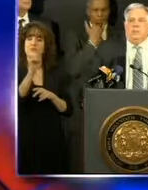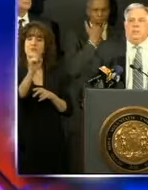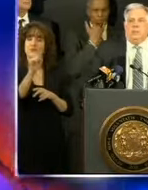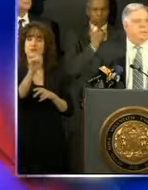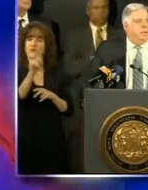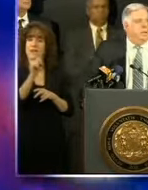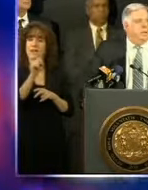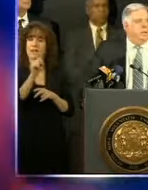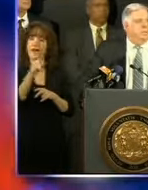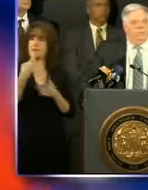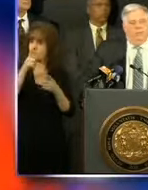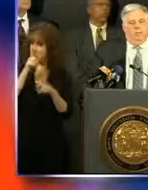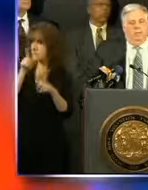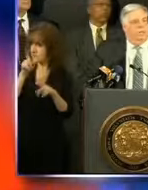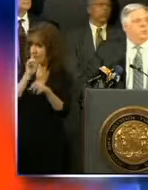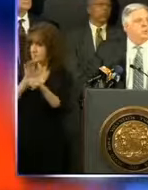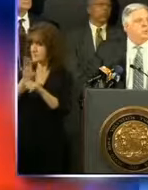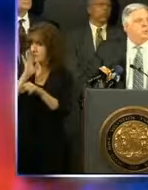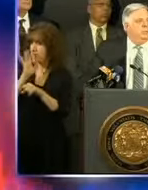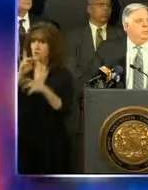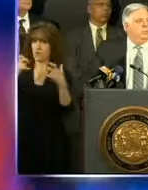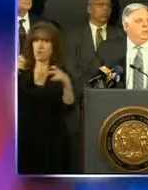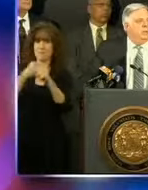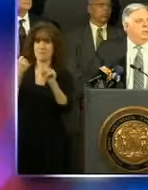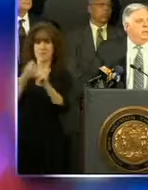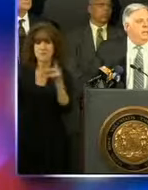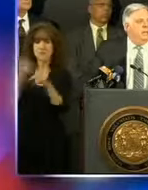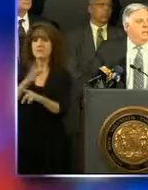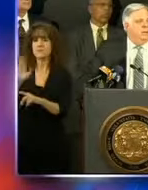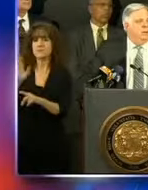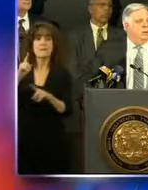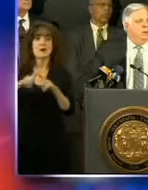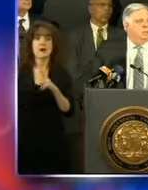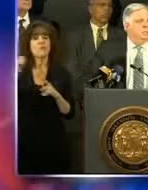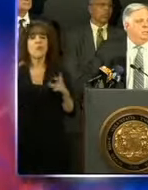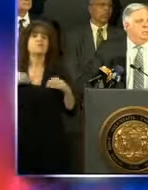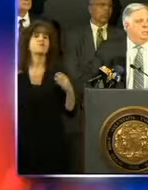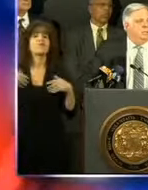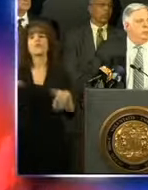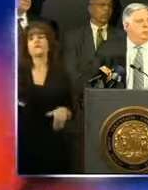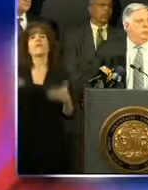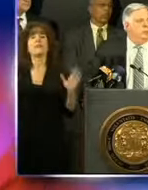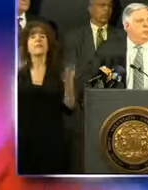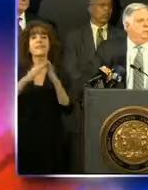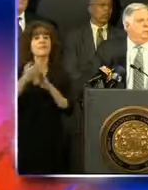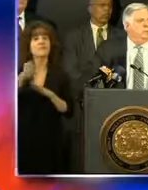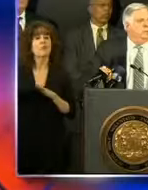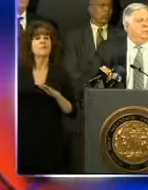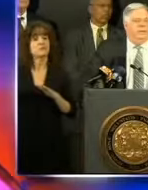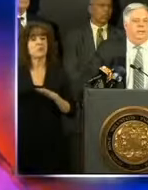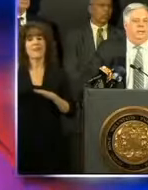thing we want to do is escalate the violence, but I also assured him that we weren't going to stand by and allow our city of Baltimore to be taken over by